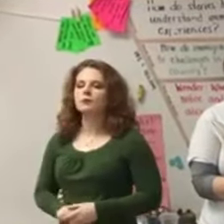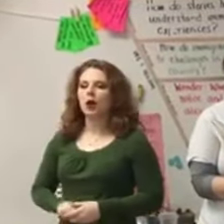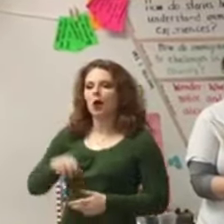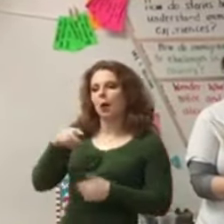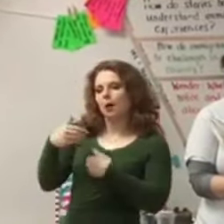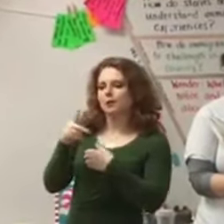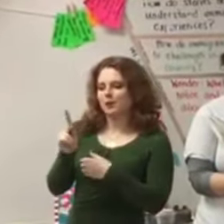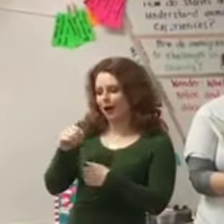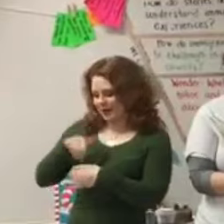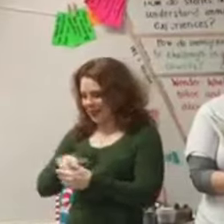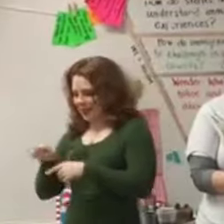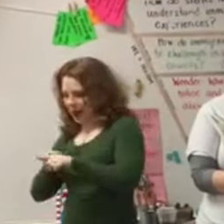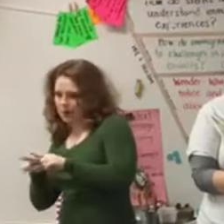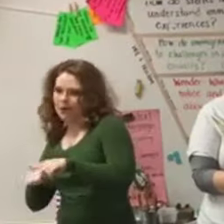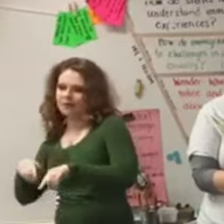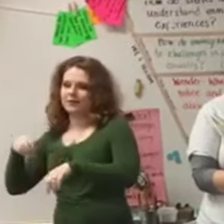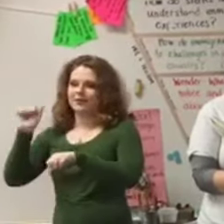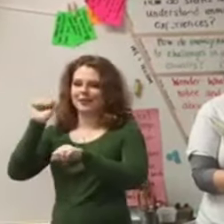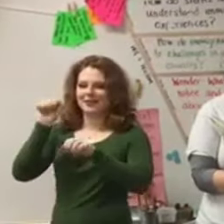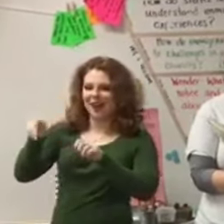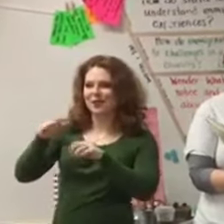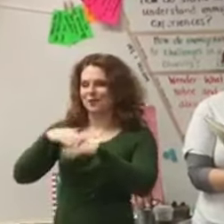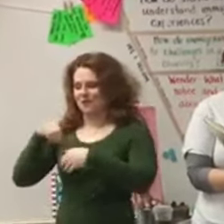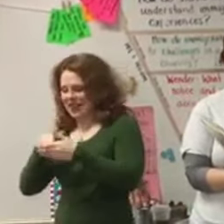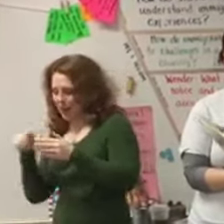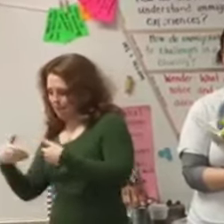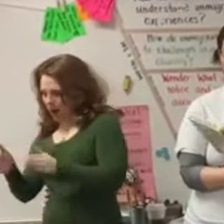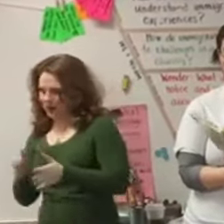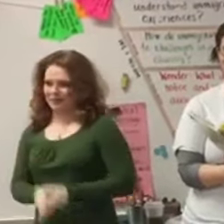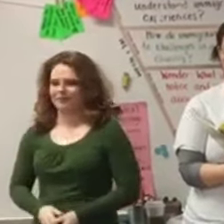Knocks in box, box in socks. Knocks on fox and socks in box.